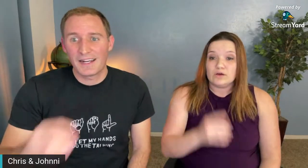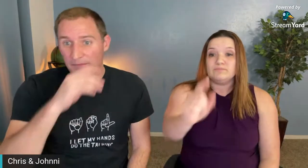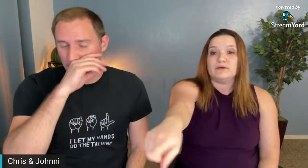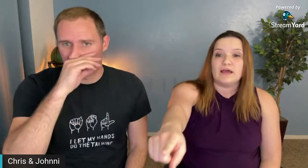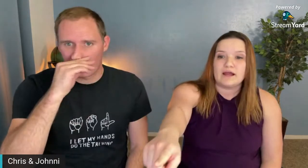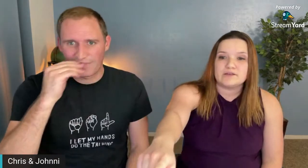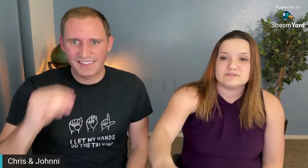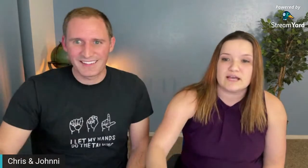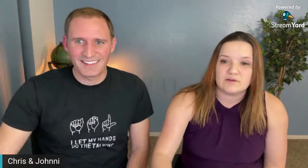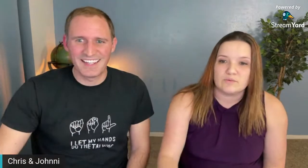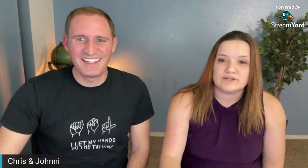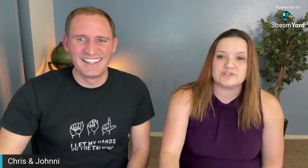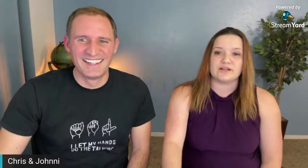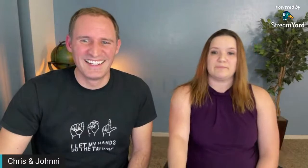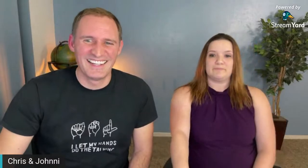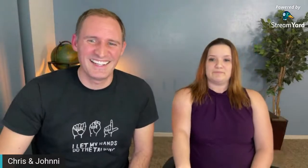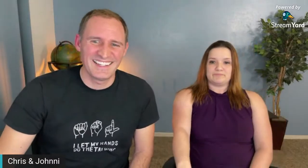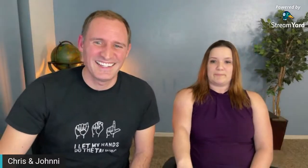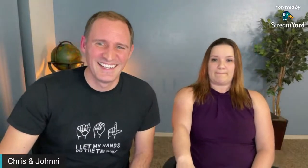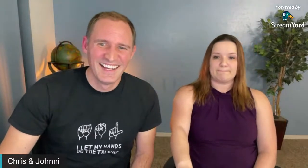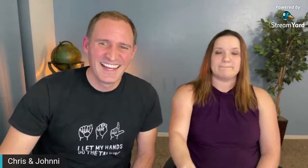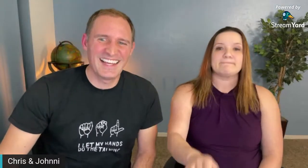Oh, how do you sign what is your name?